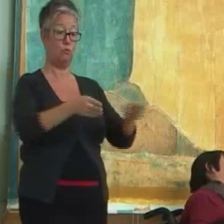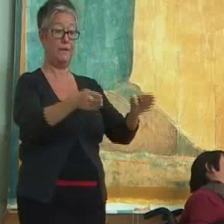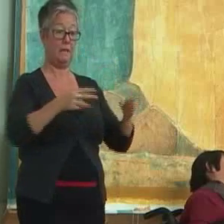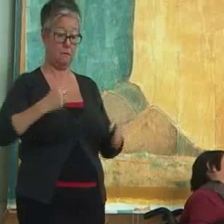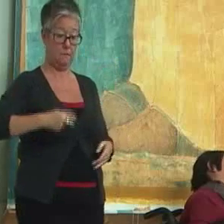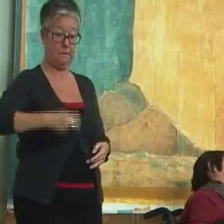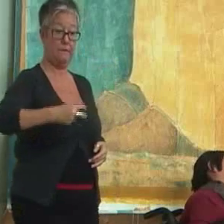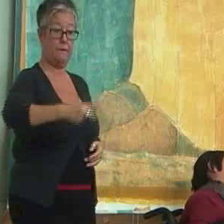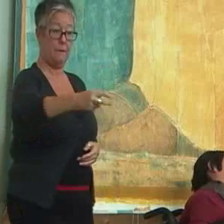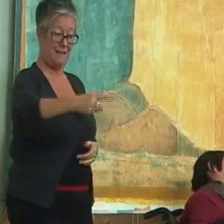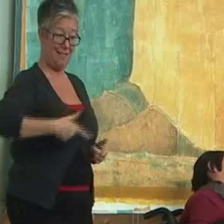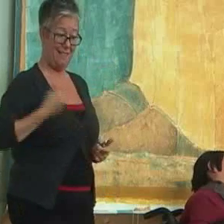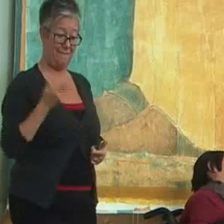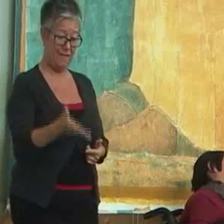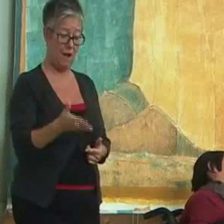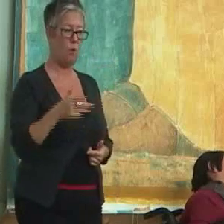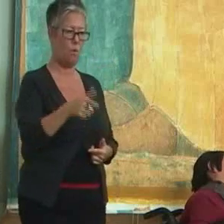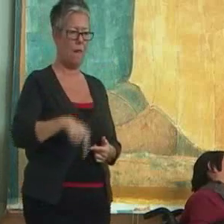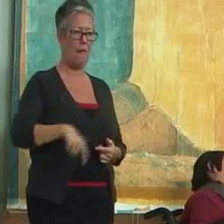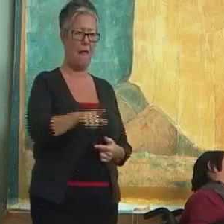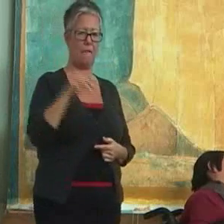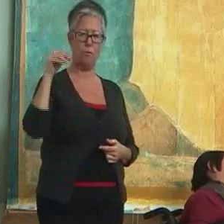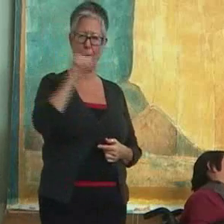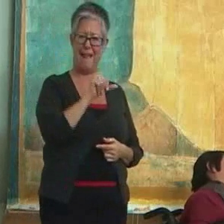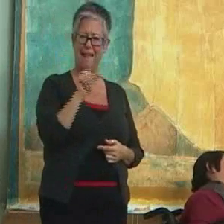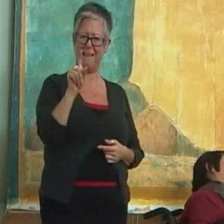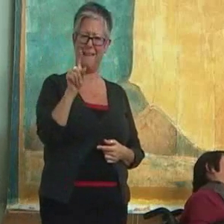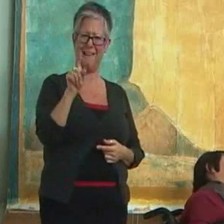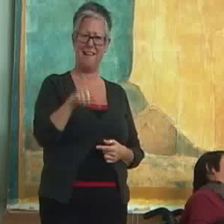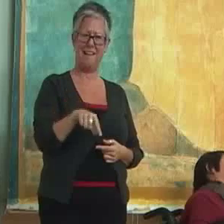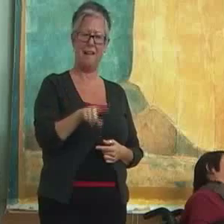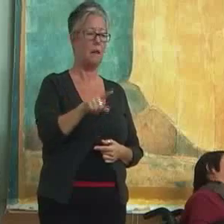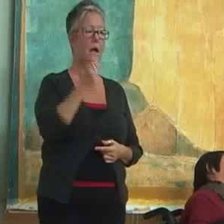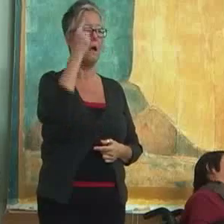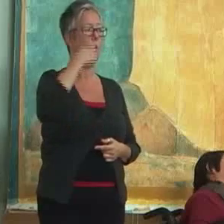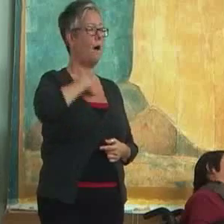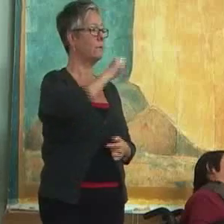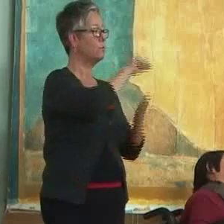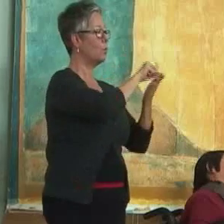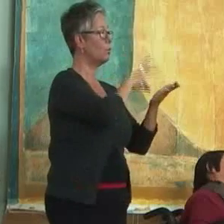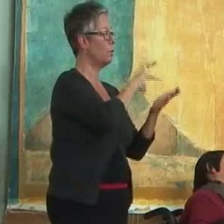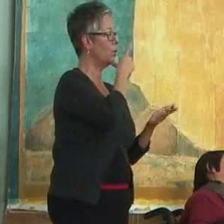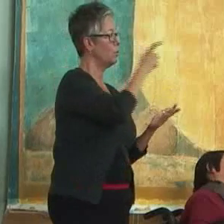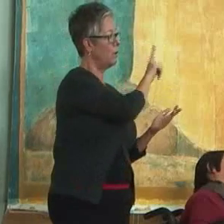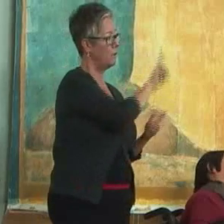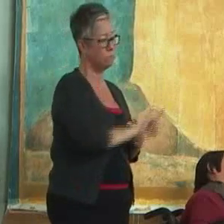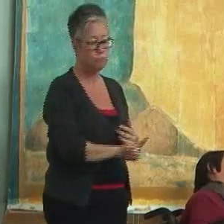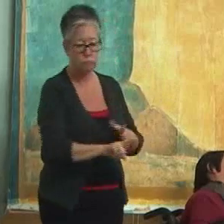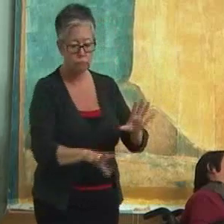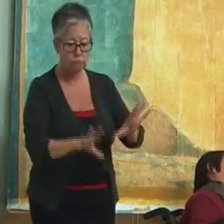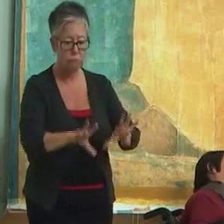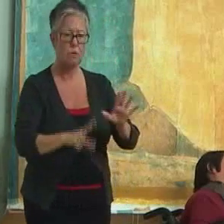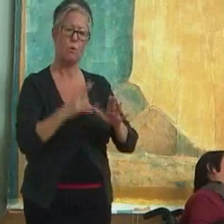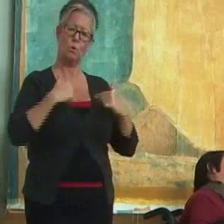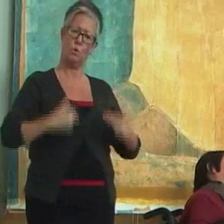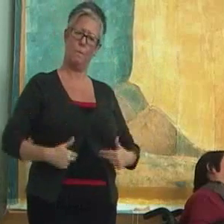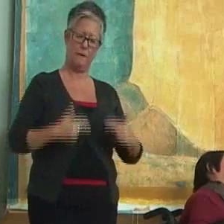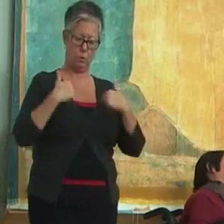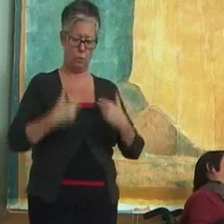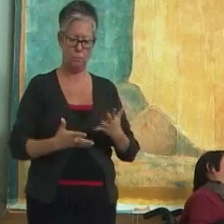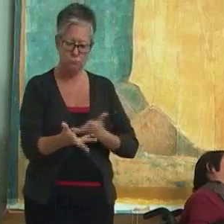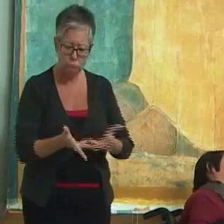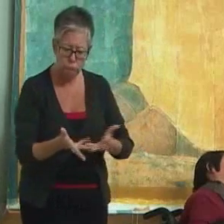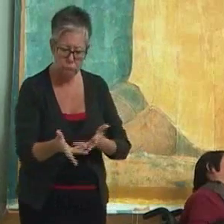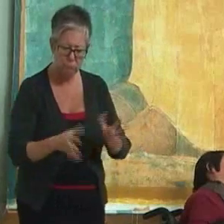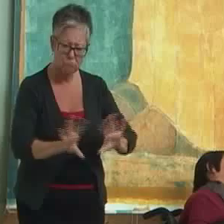day, we basically have social workers who can talk to you as one human being to another, show you